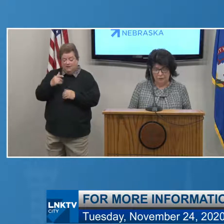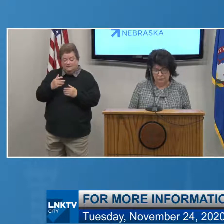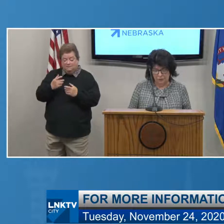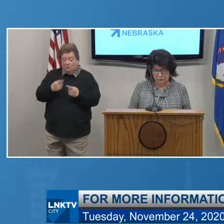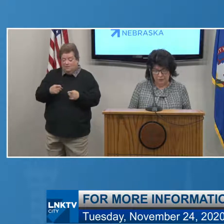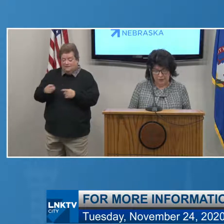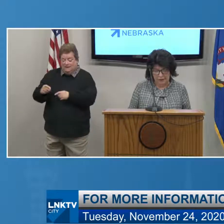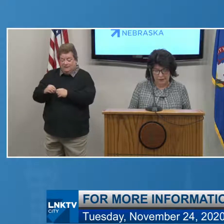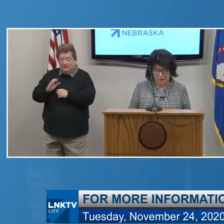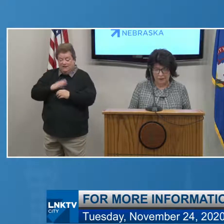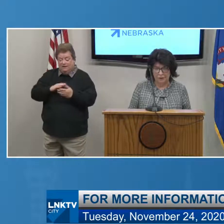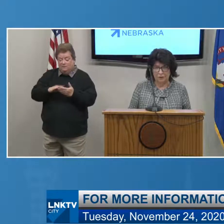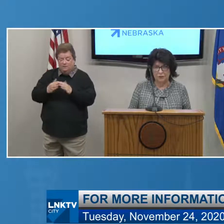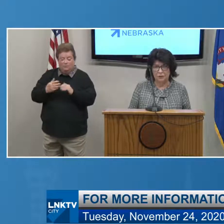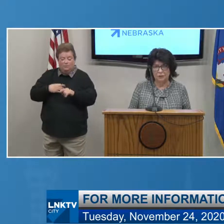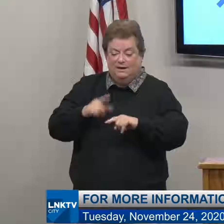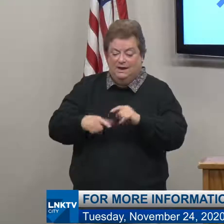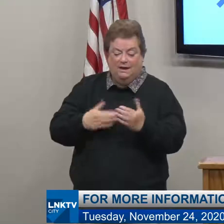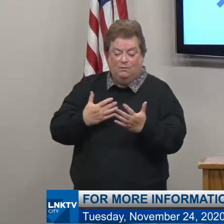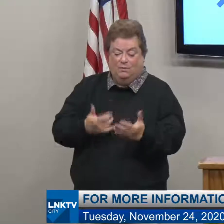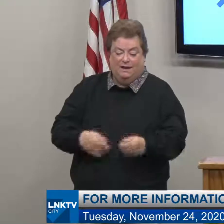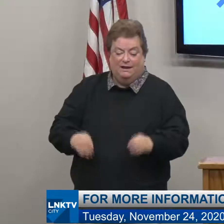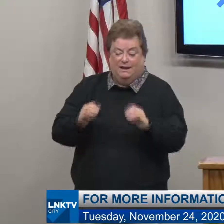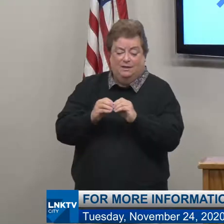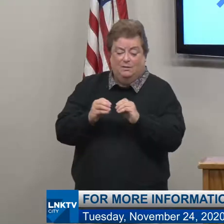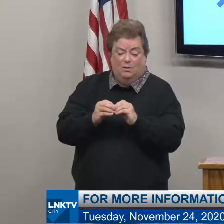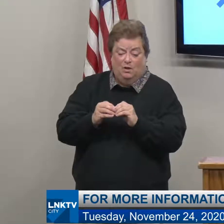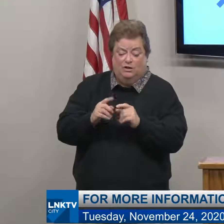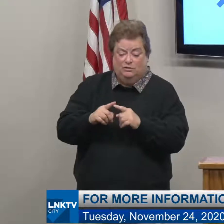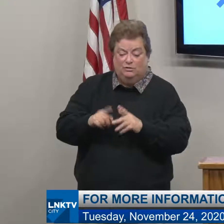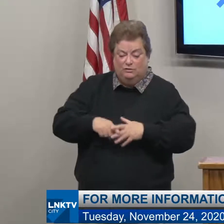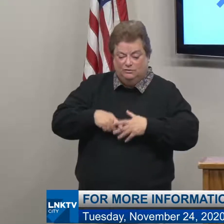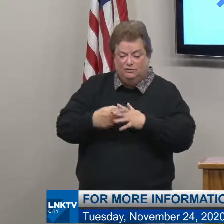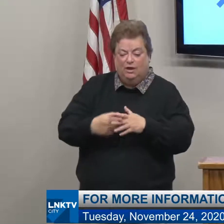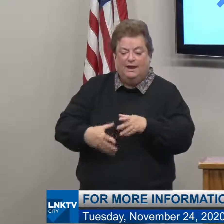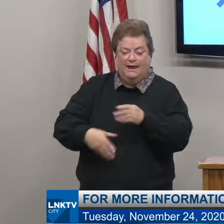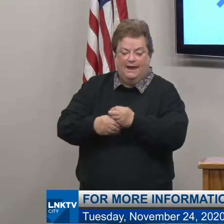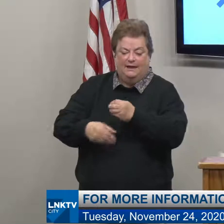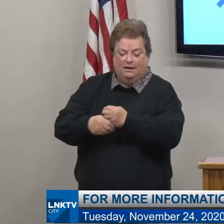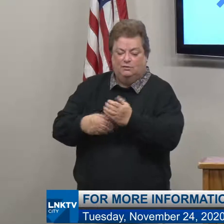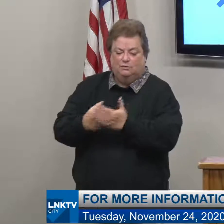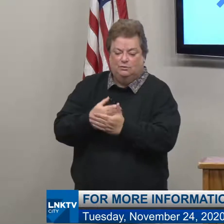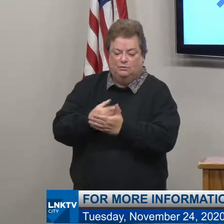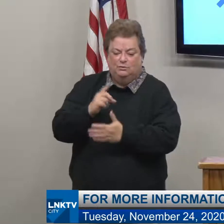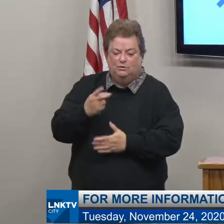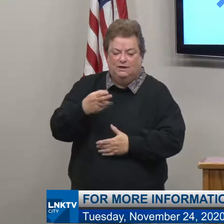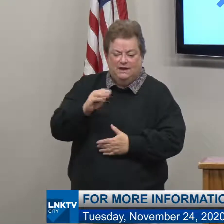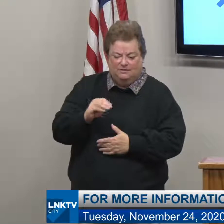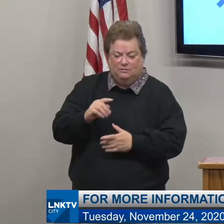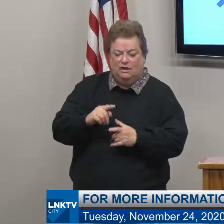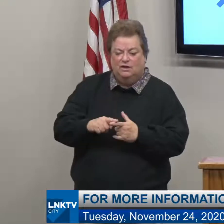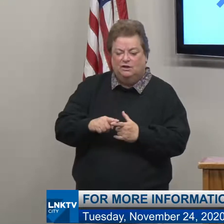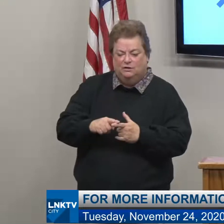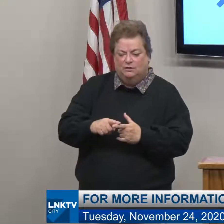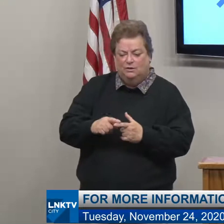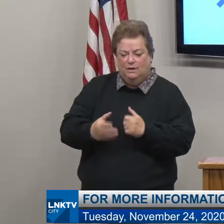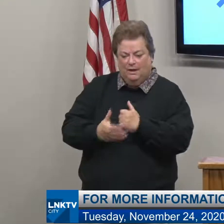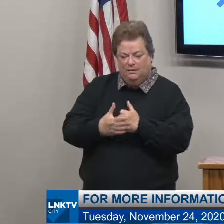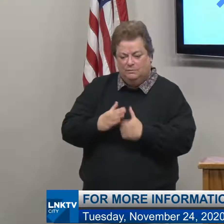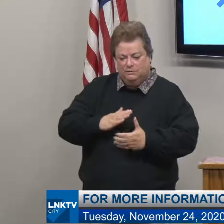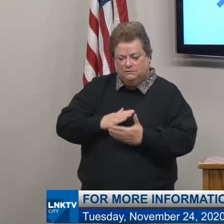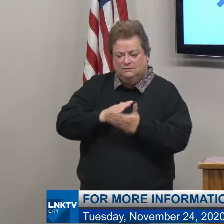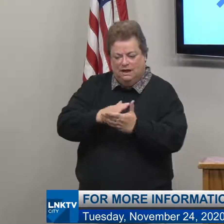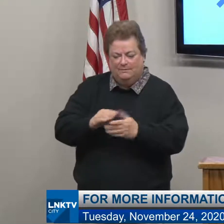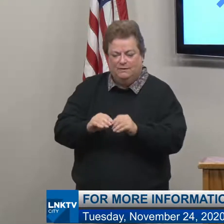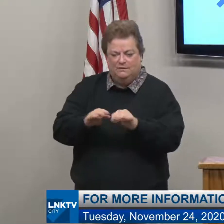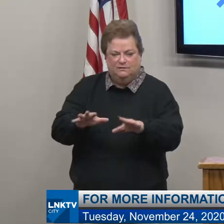don't believe we can wait any longer to implement additional measures to stem the spread of the virus.